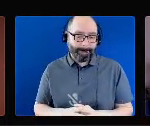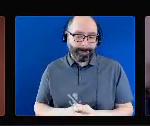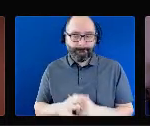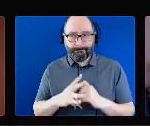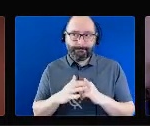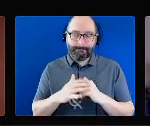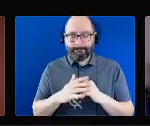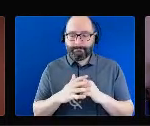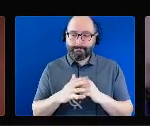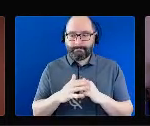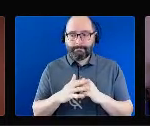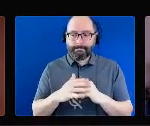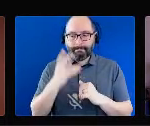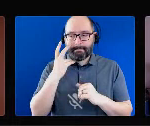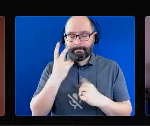let's see.